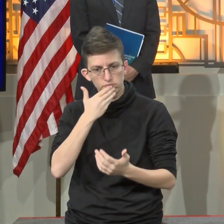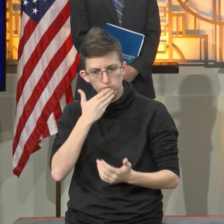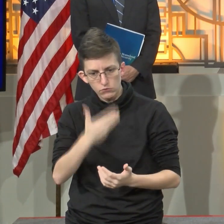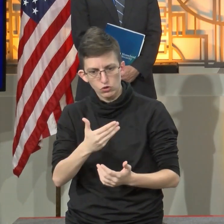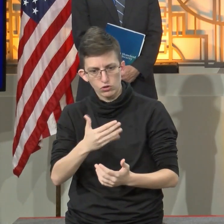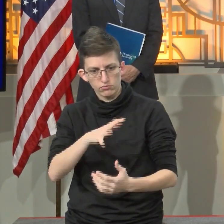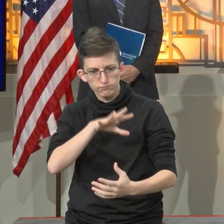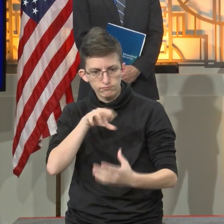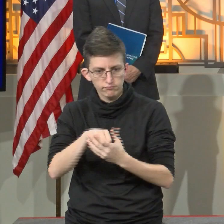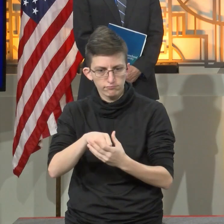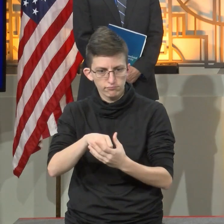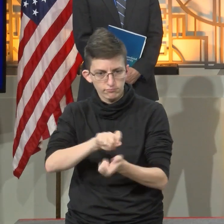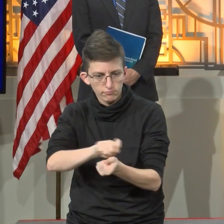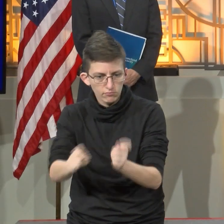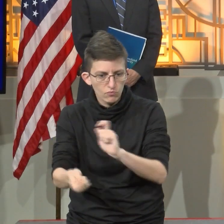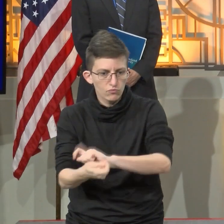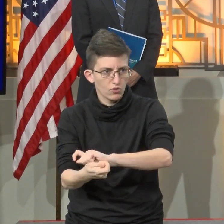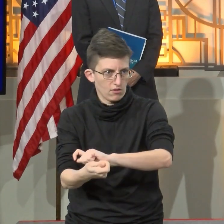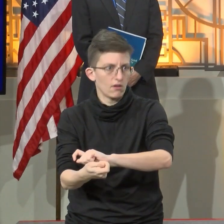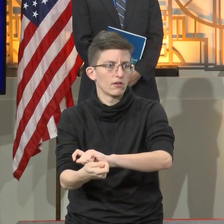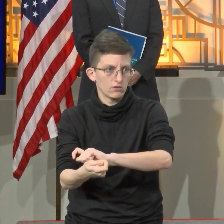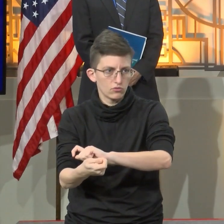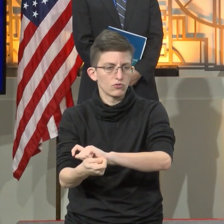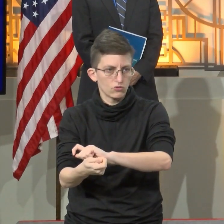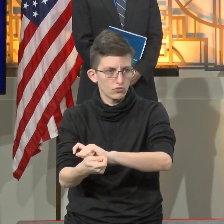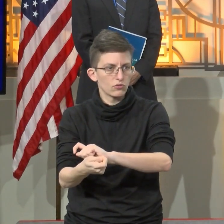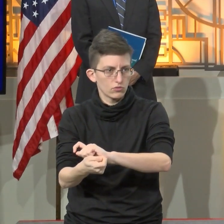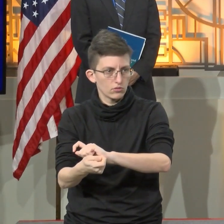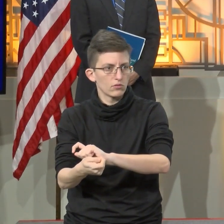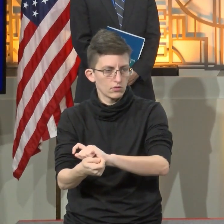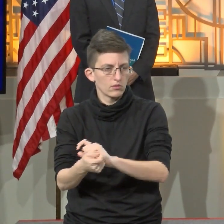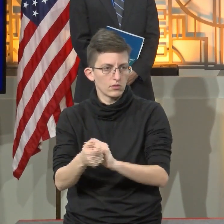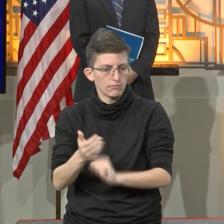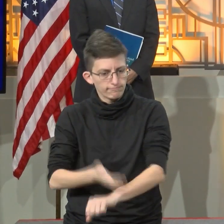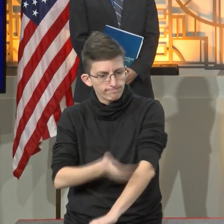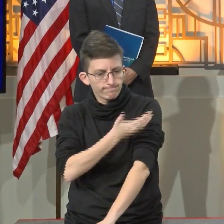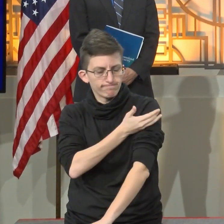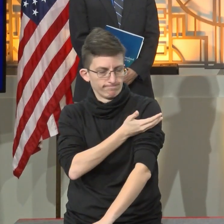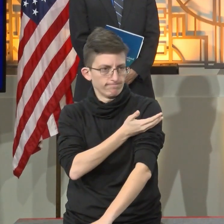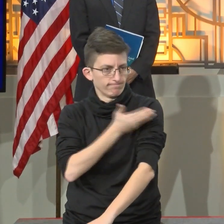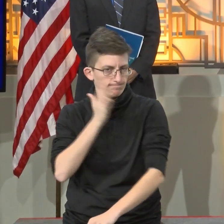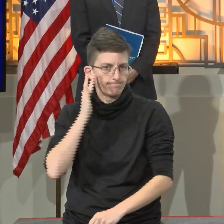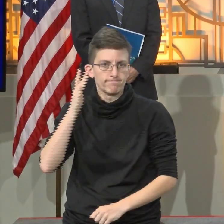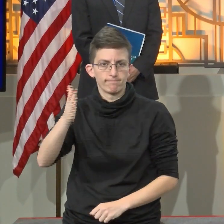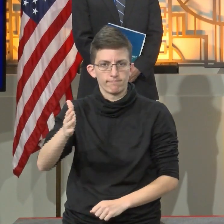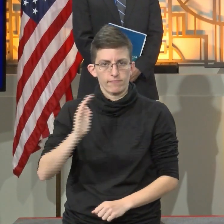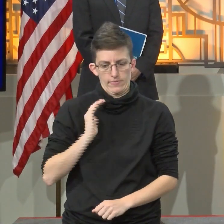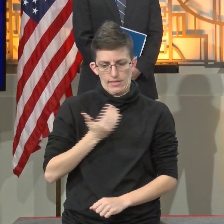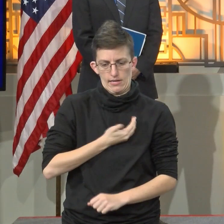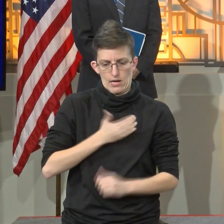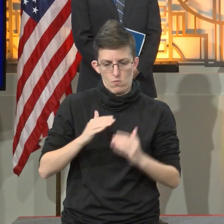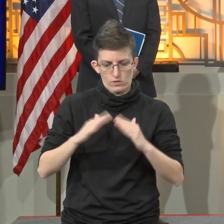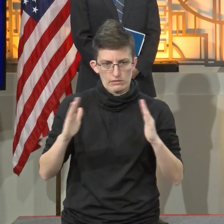and engage in meaningful and impactful reforms and to improve it, our system,